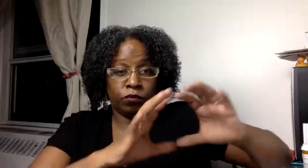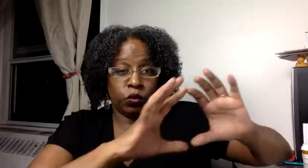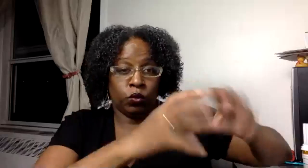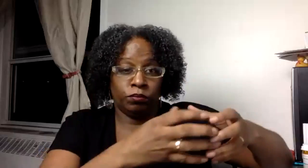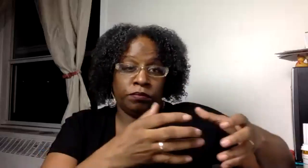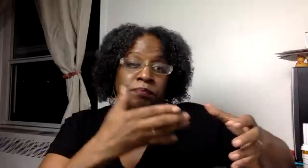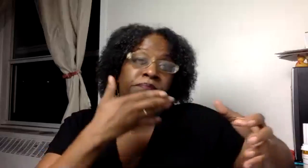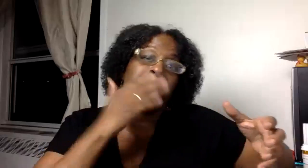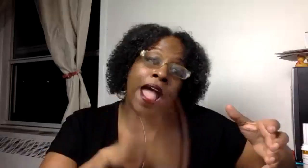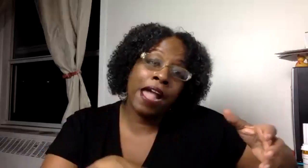Yeah.